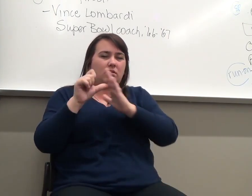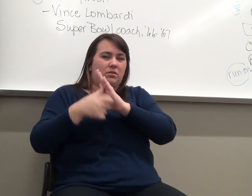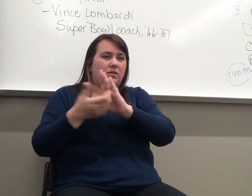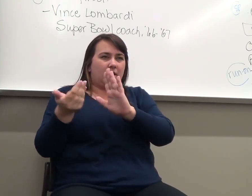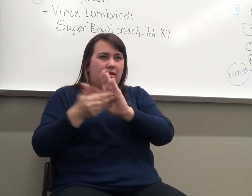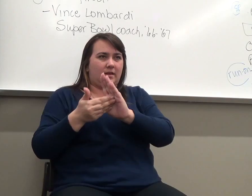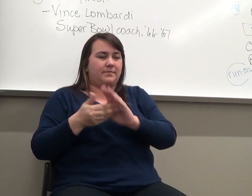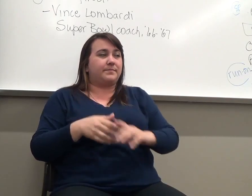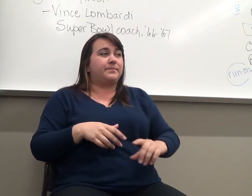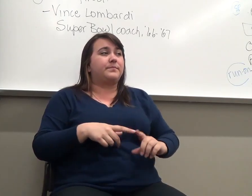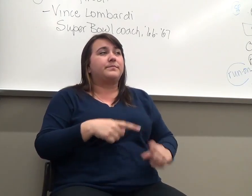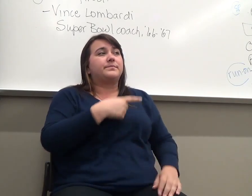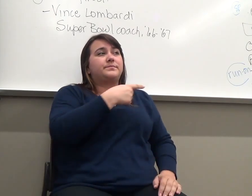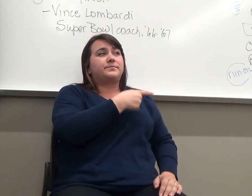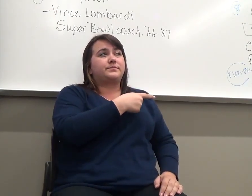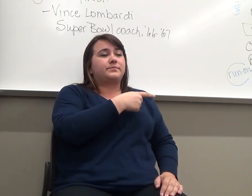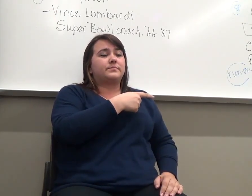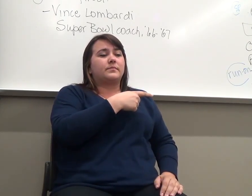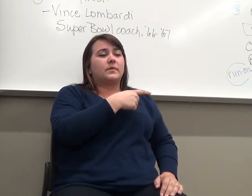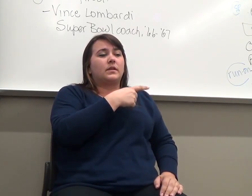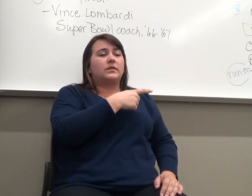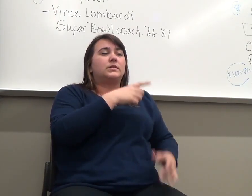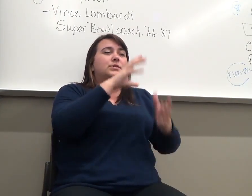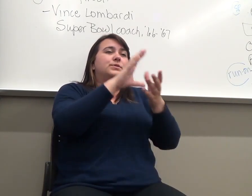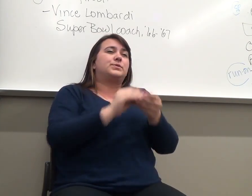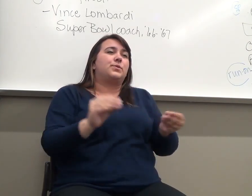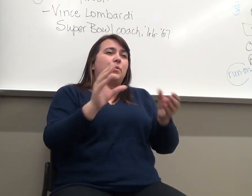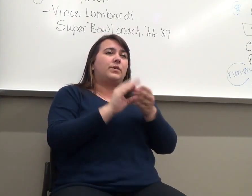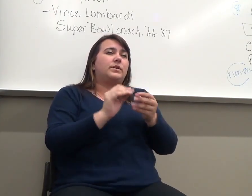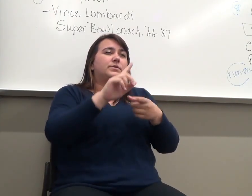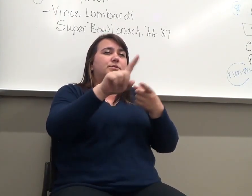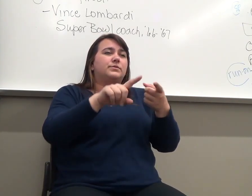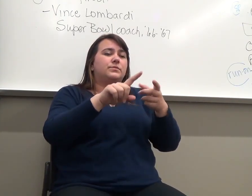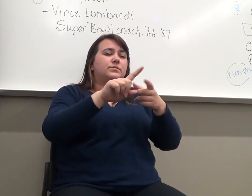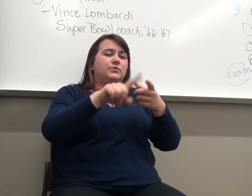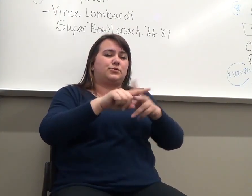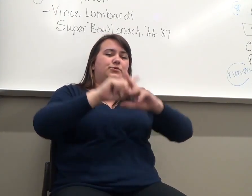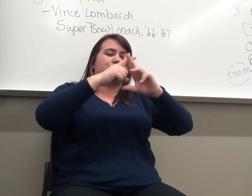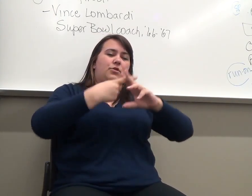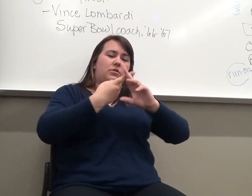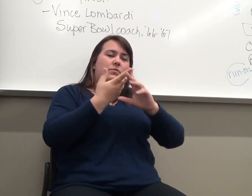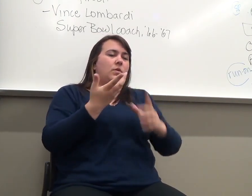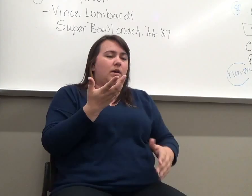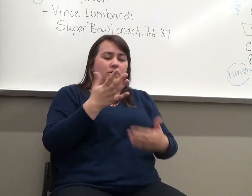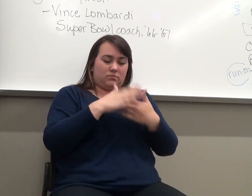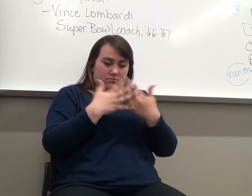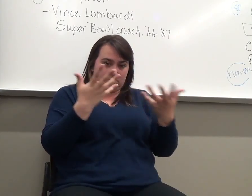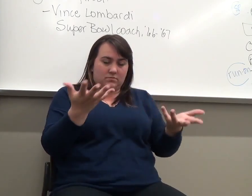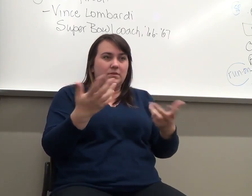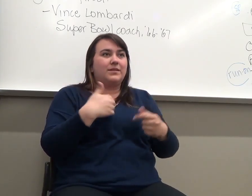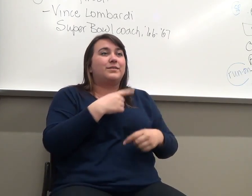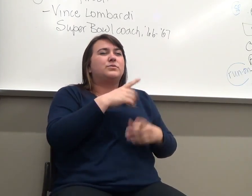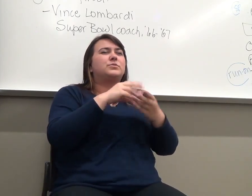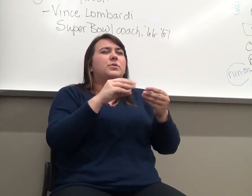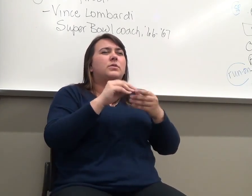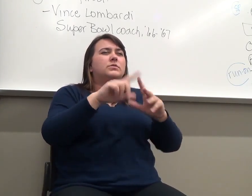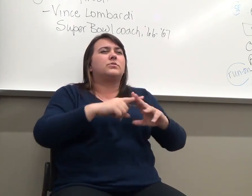gunshots or something, whatever is going on. So you want to get immediately into the narrative, but that's going to work. Okay? Okay,